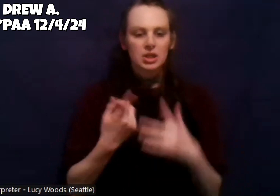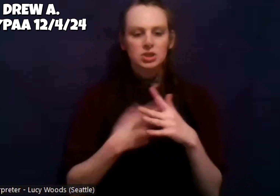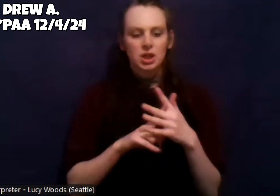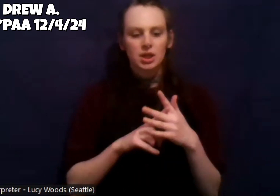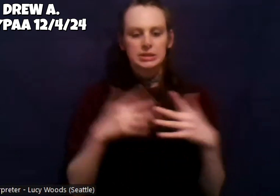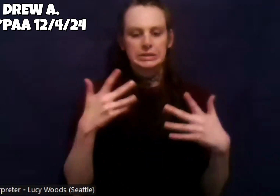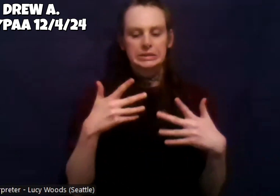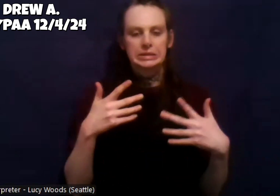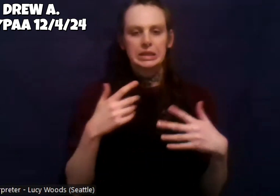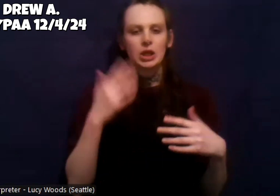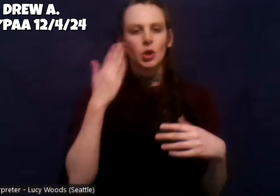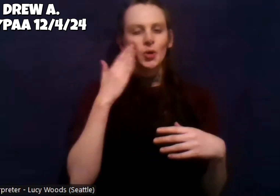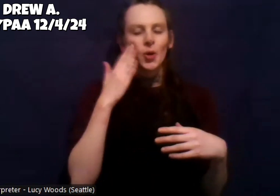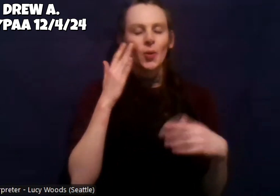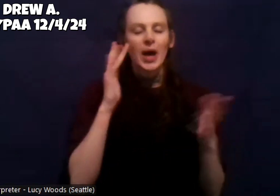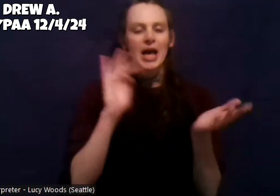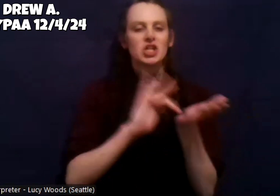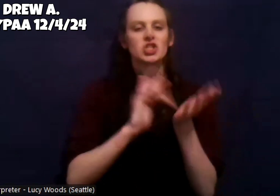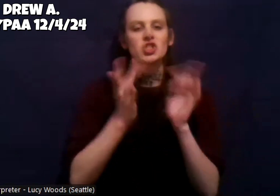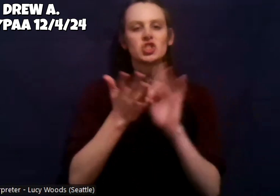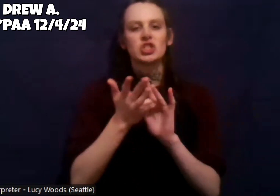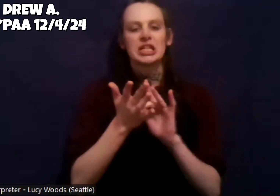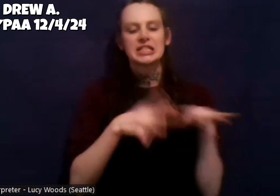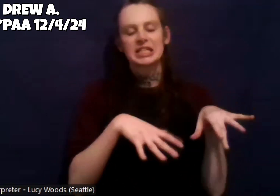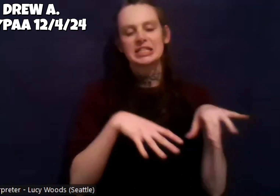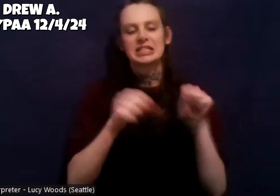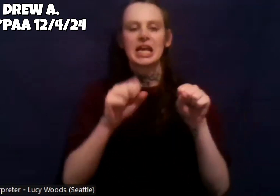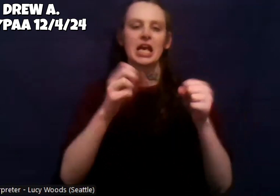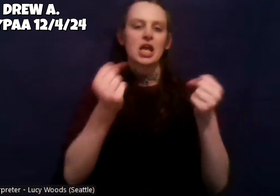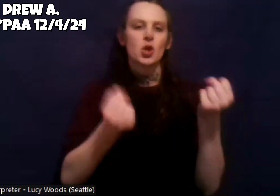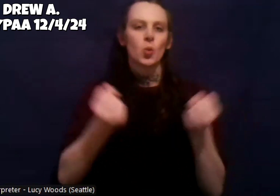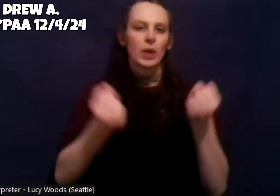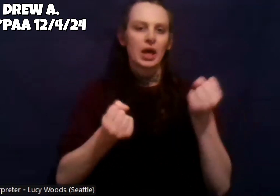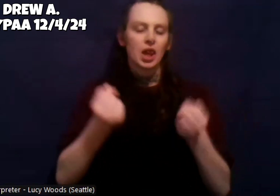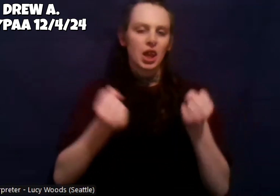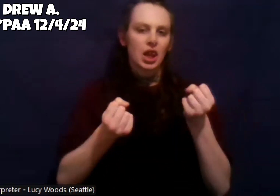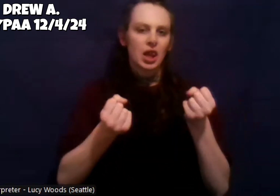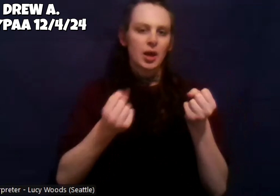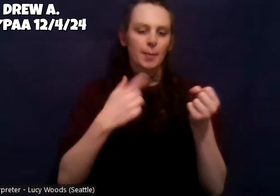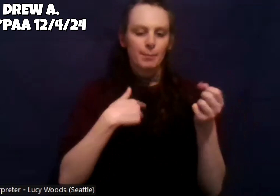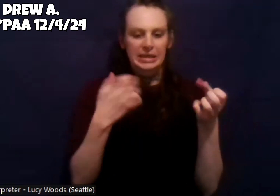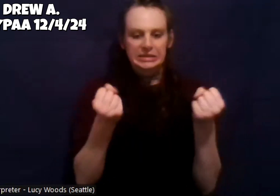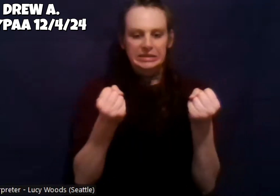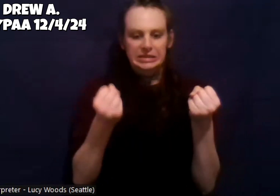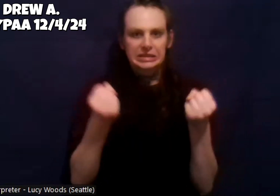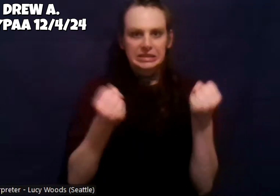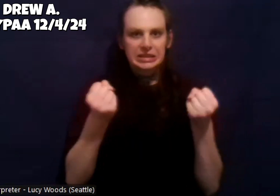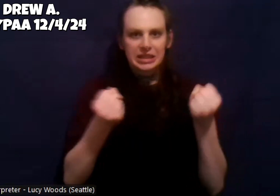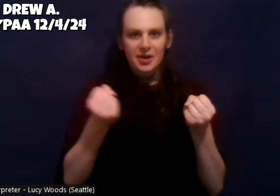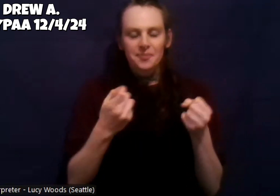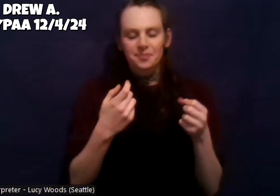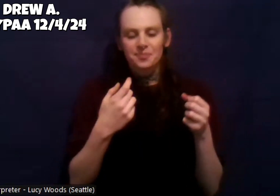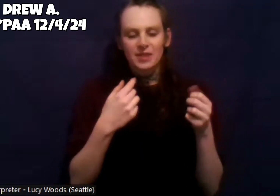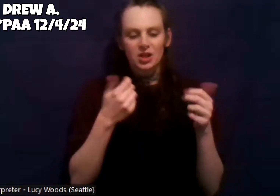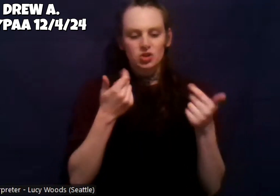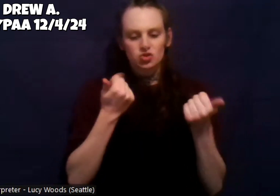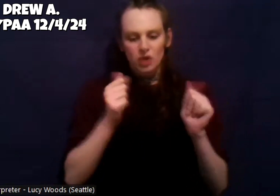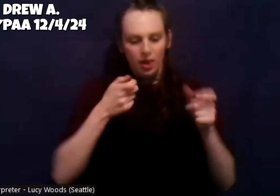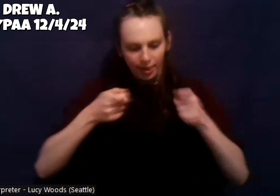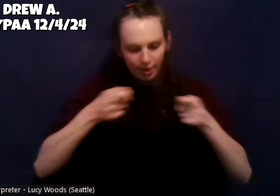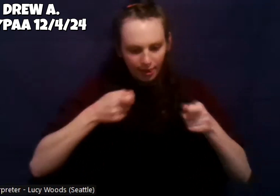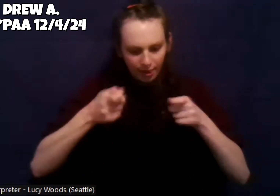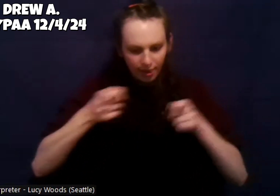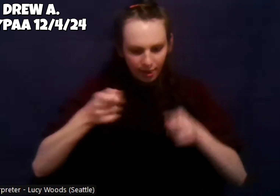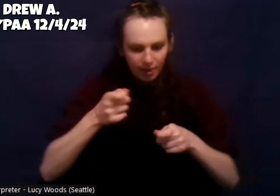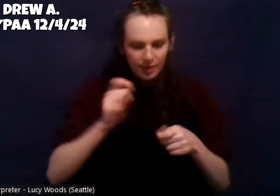wheel. Um, like, I was holding on to the steering wheel like so tight because I didn't believe that anything was out there that was going to